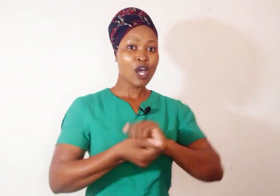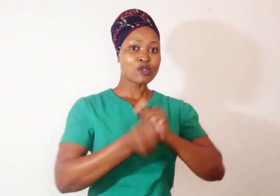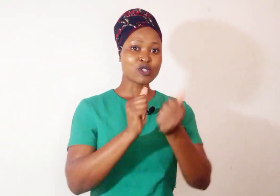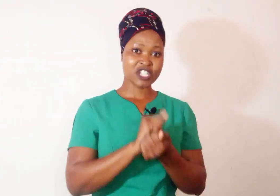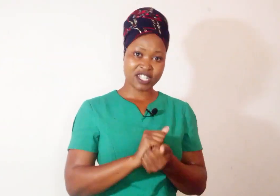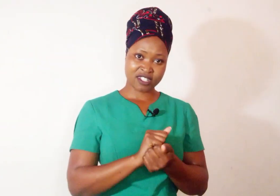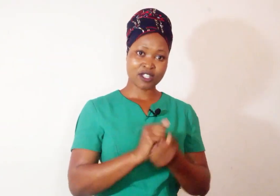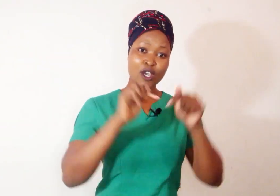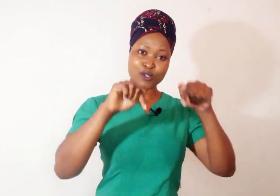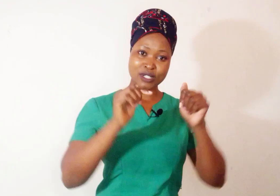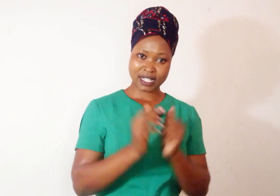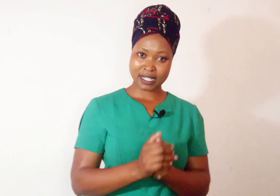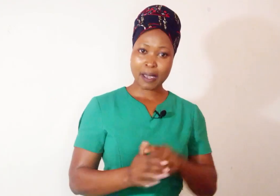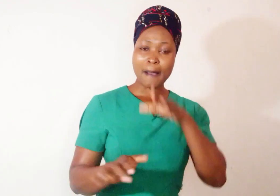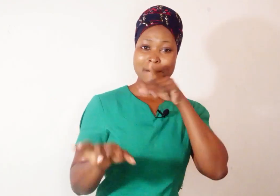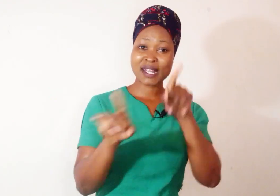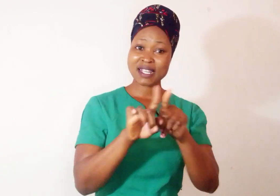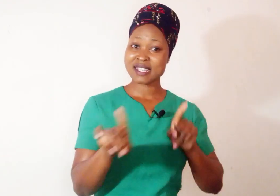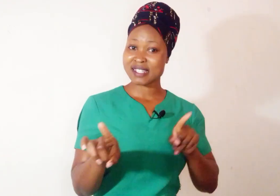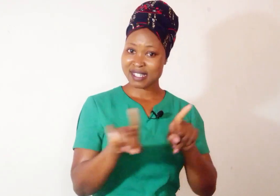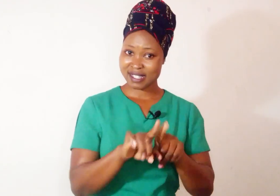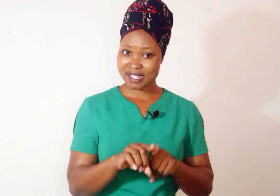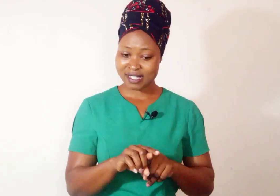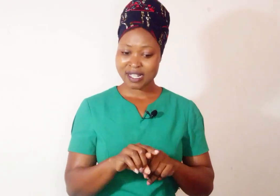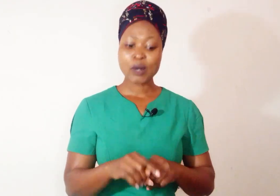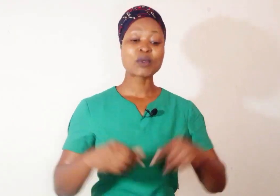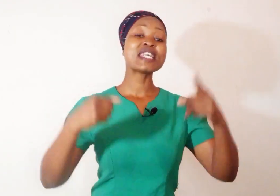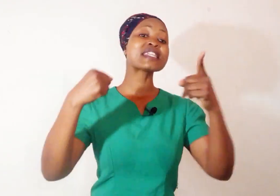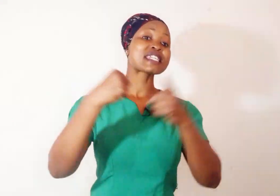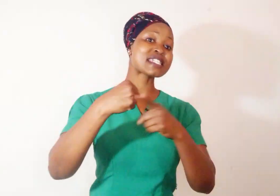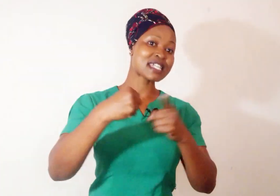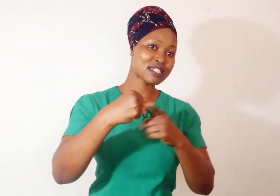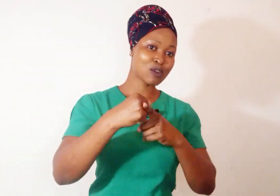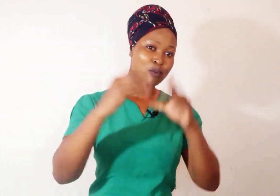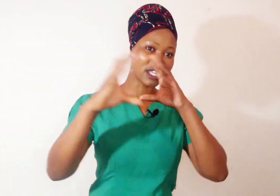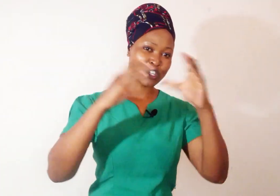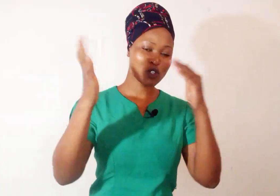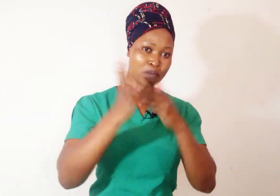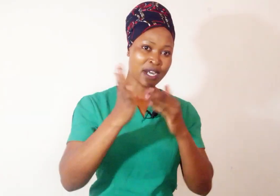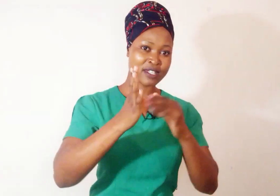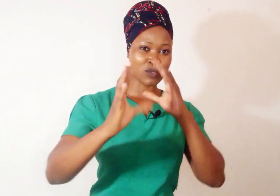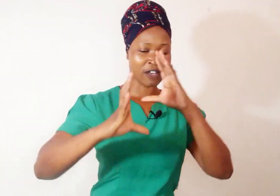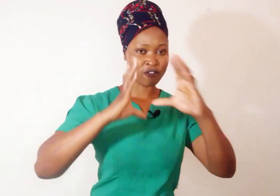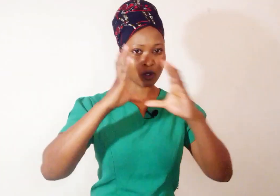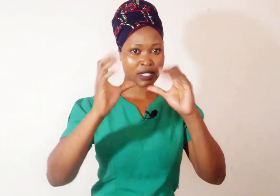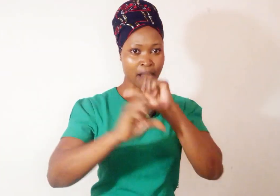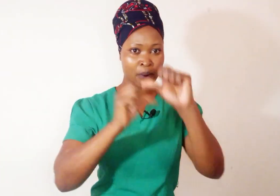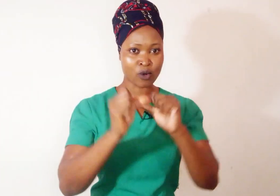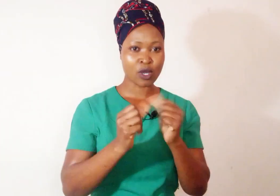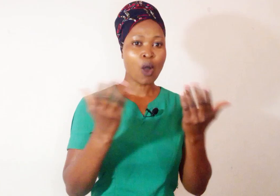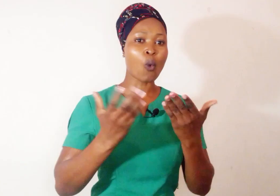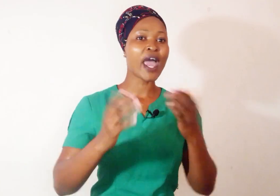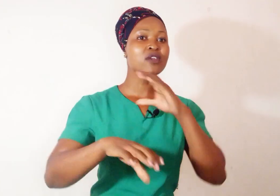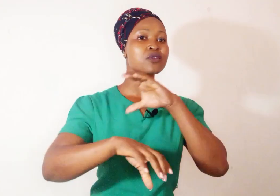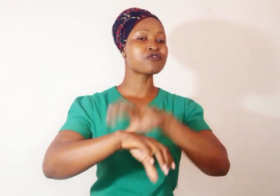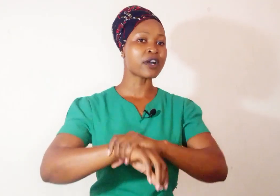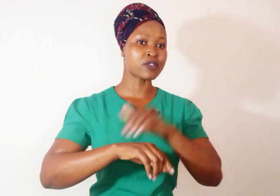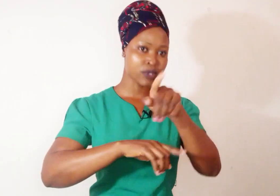to change today, brothers and sisters. Within these 6 communication barriers which I've talked about, where do you find